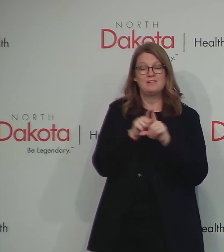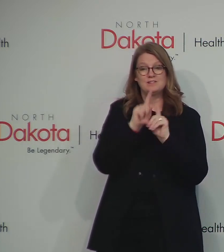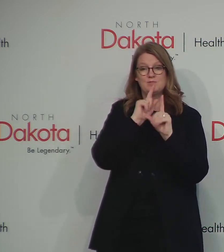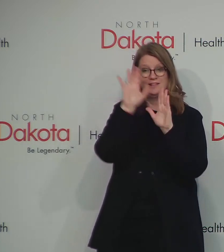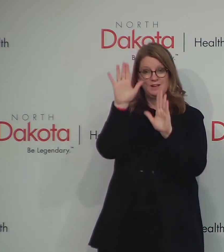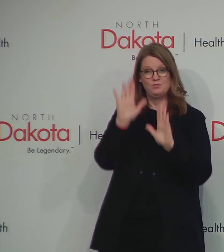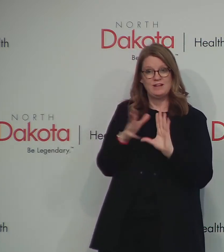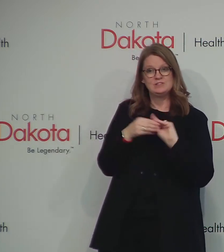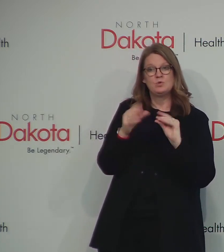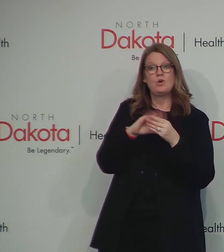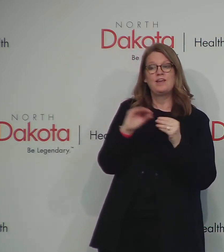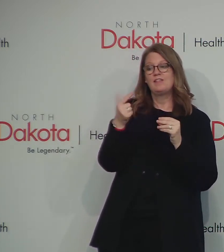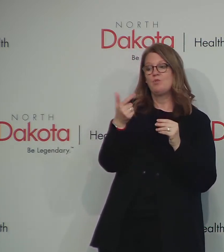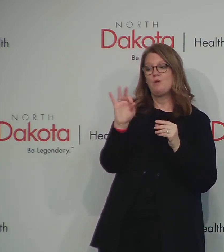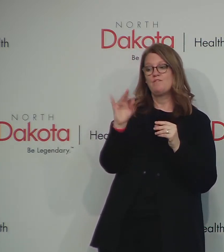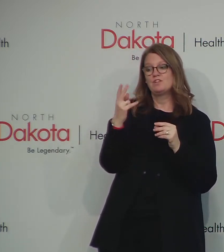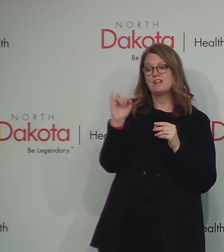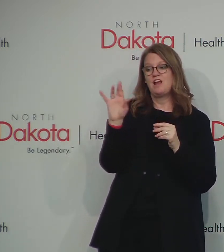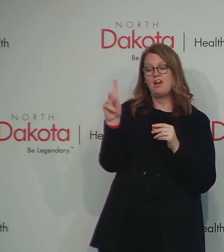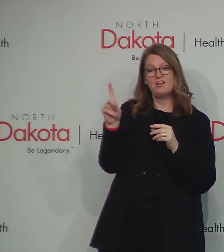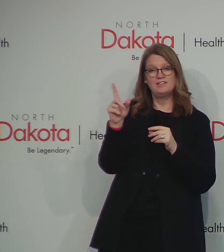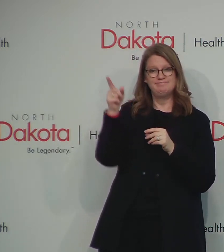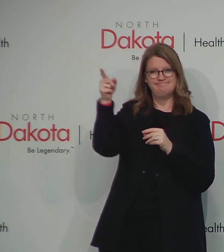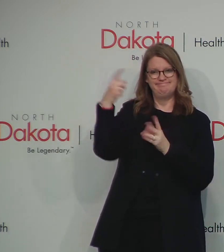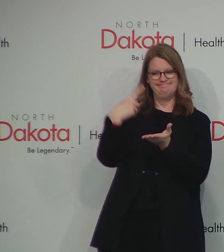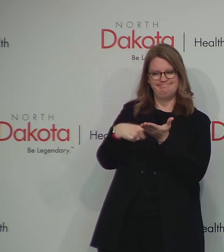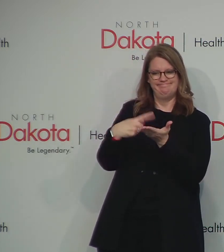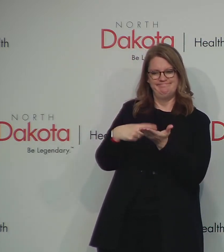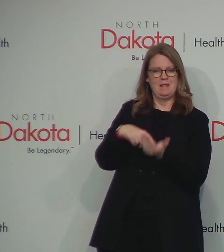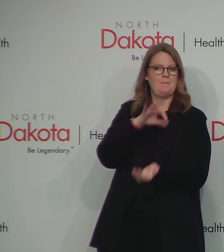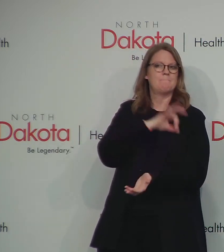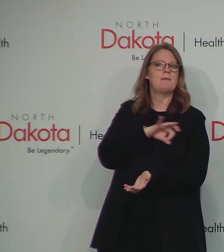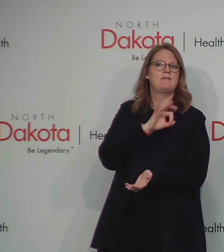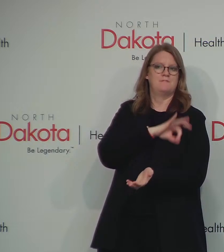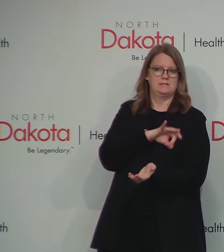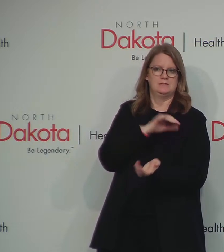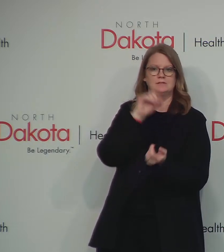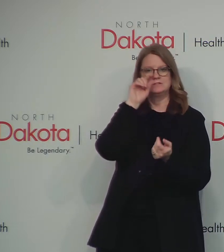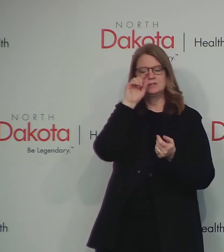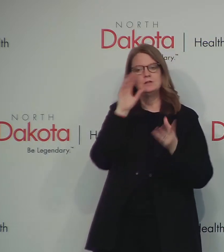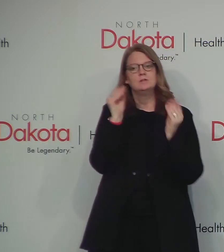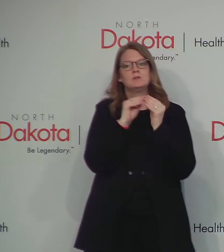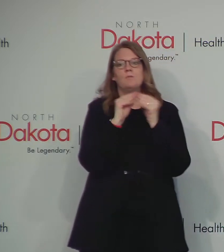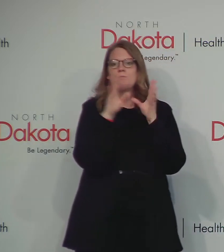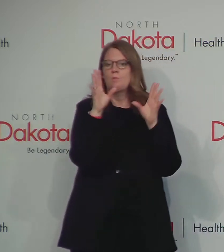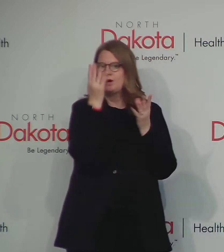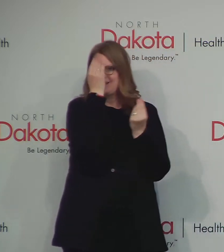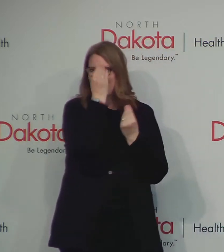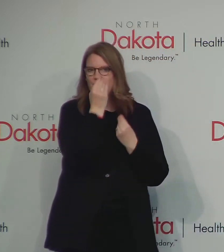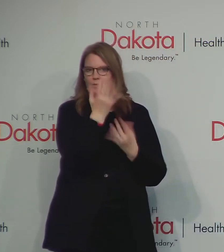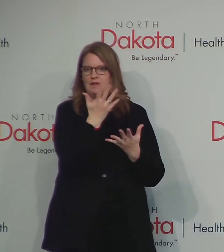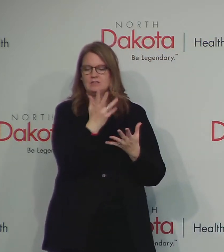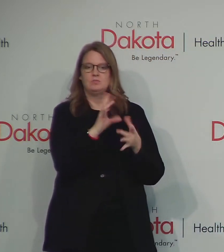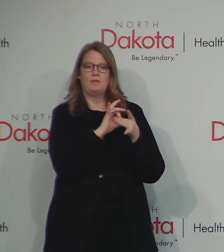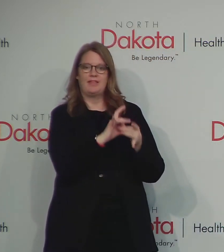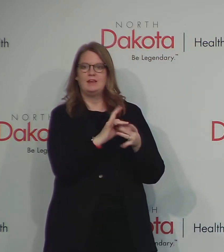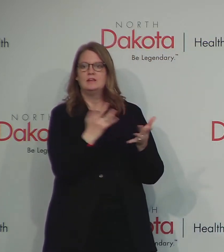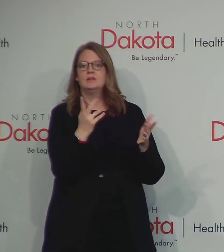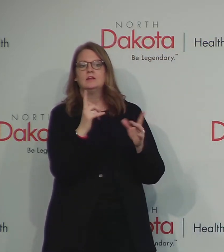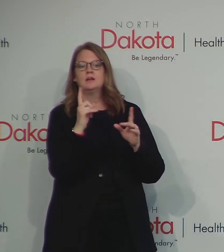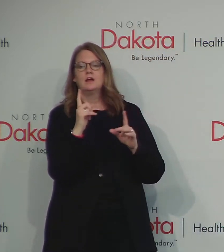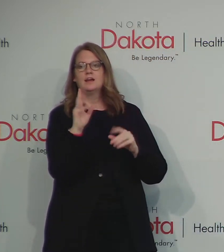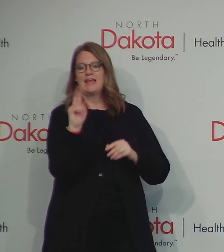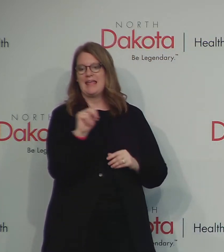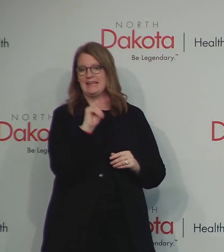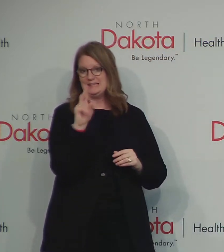story in the Grand Forks Herald talking about the benefits of these. So for more information related to this, you can go to